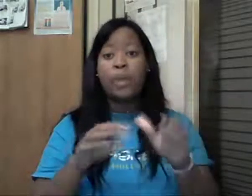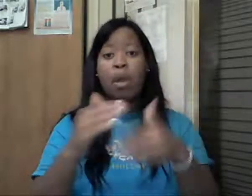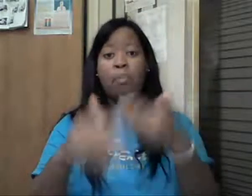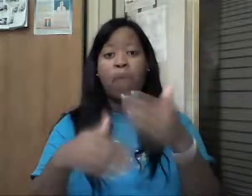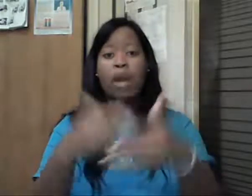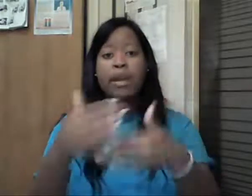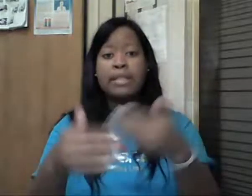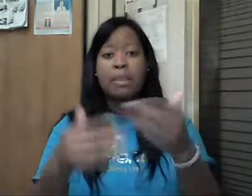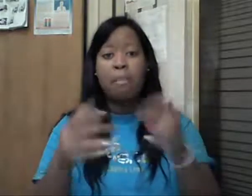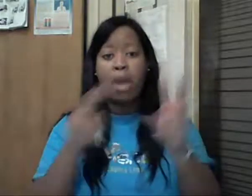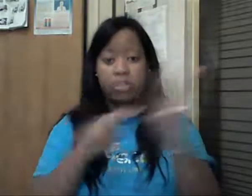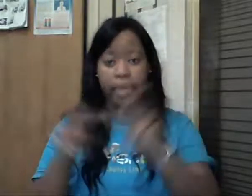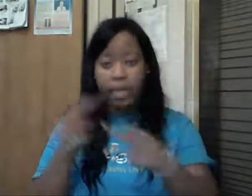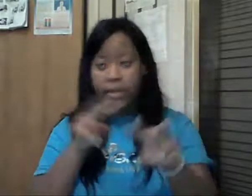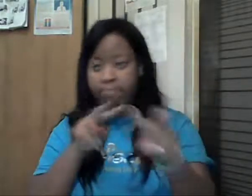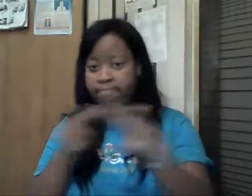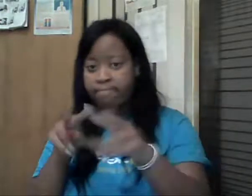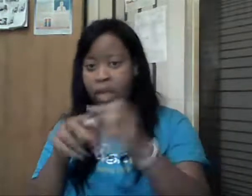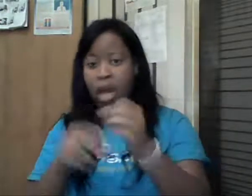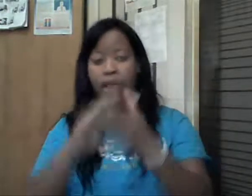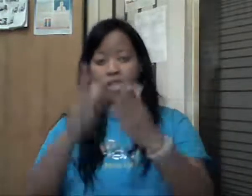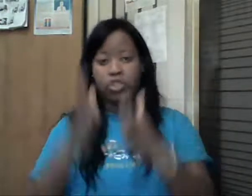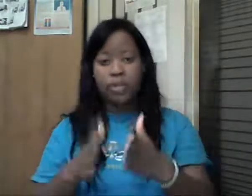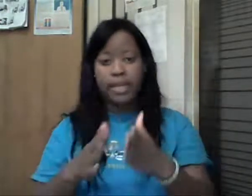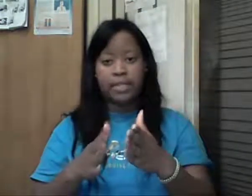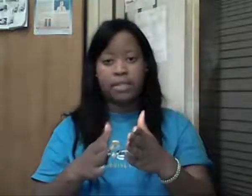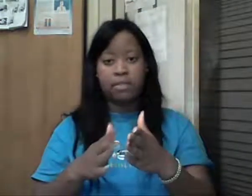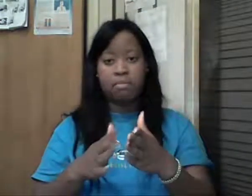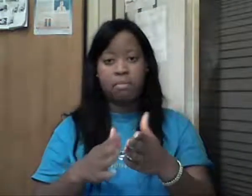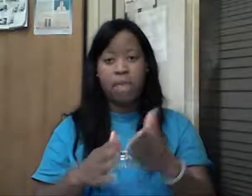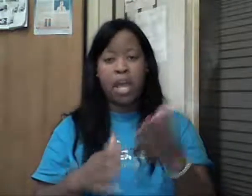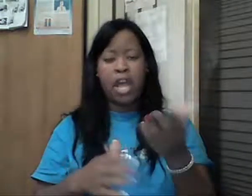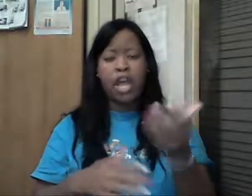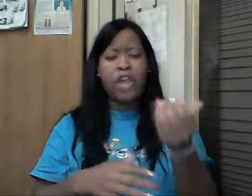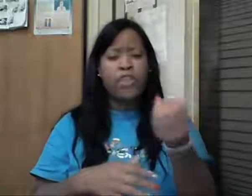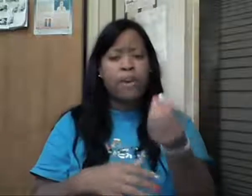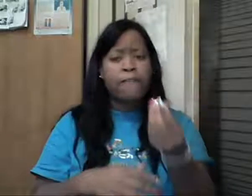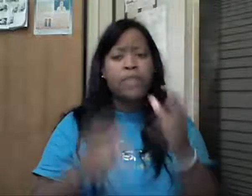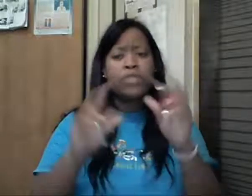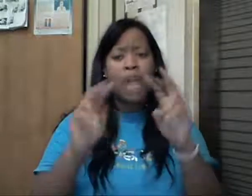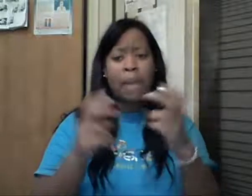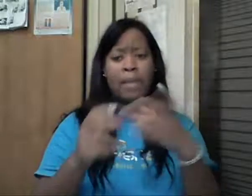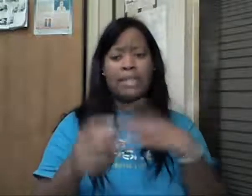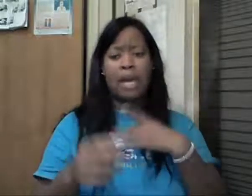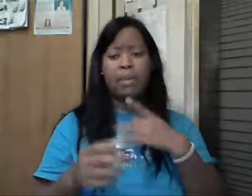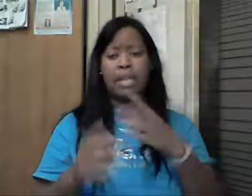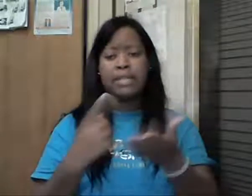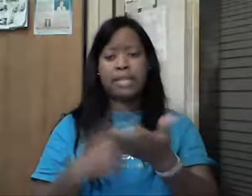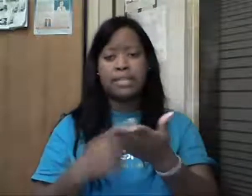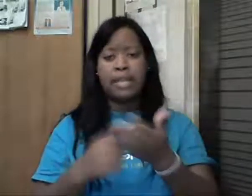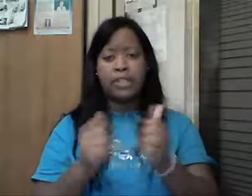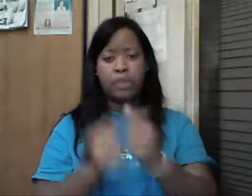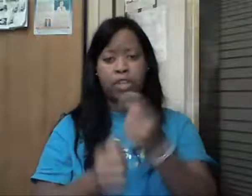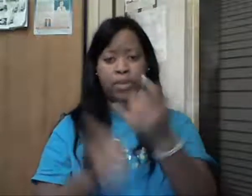doing progress monitoring of the students. There are a few topics I would like to discuss with you